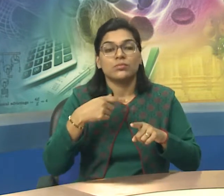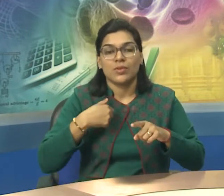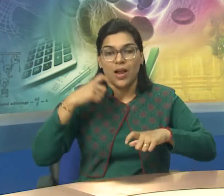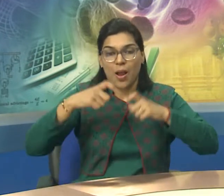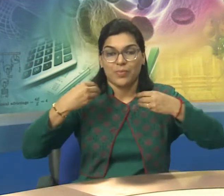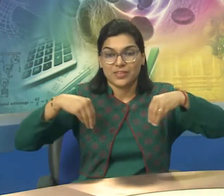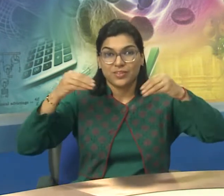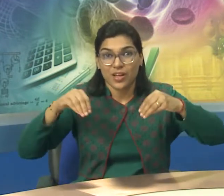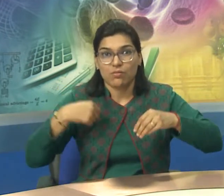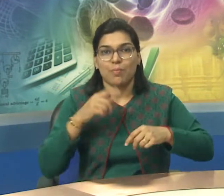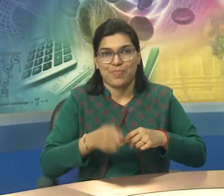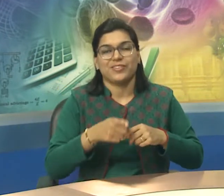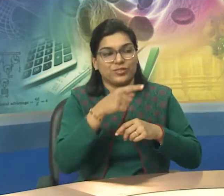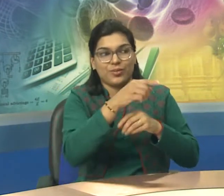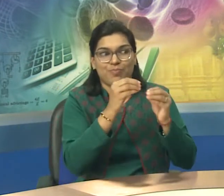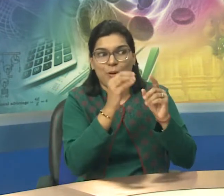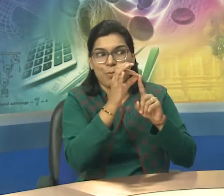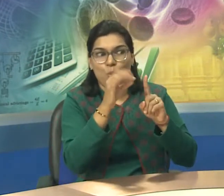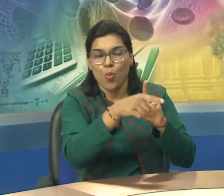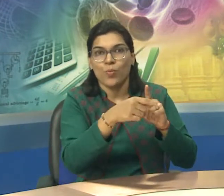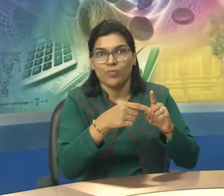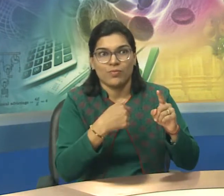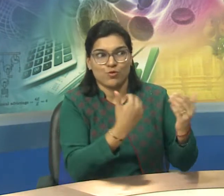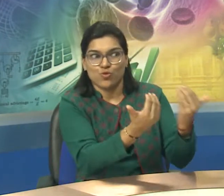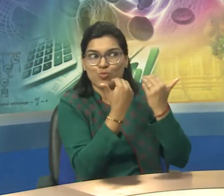or any particular task.